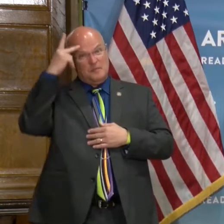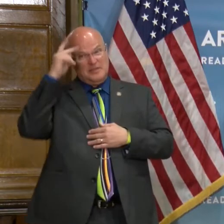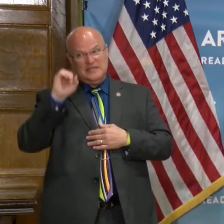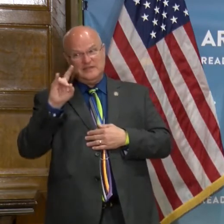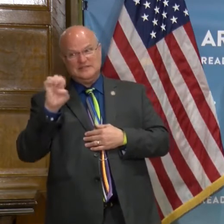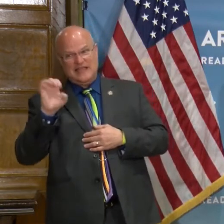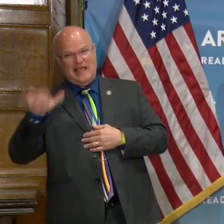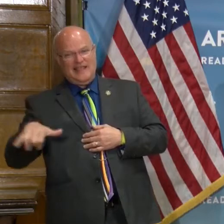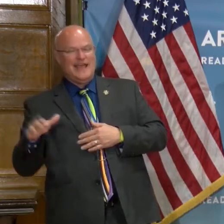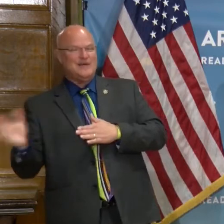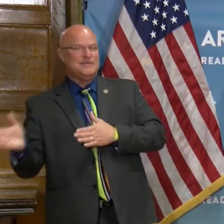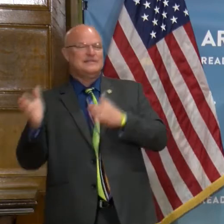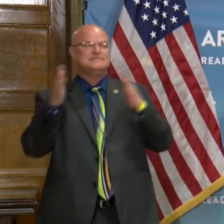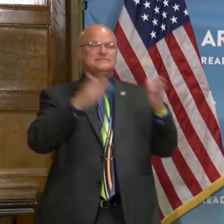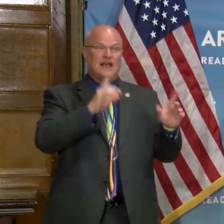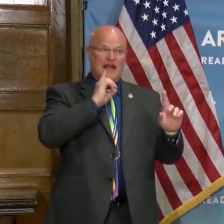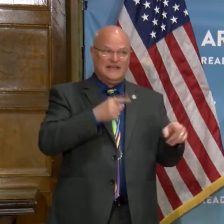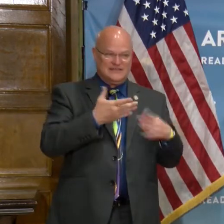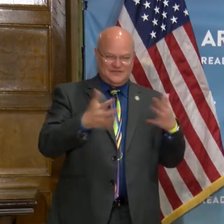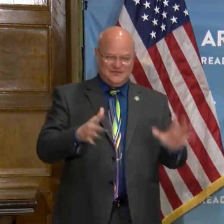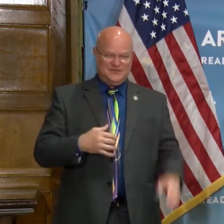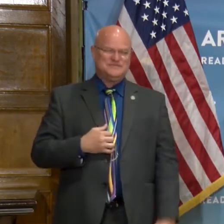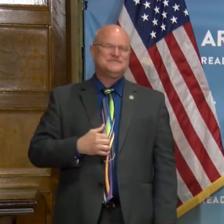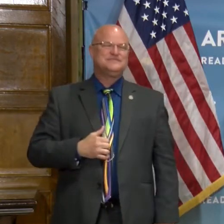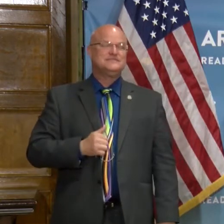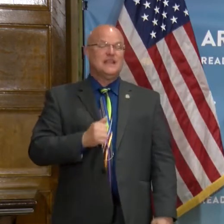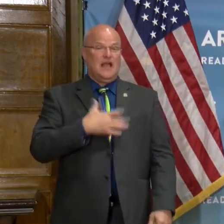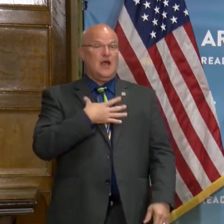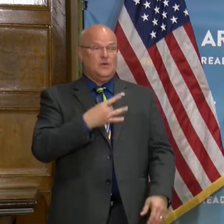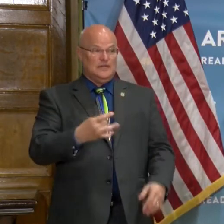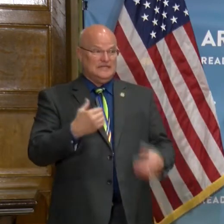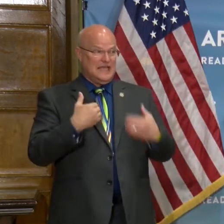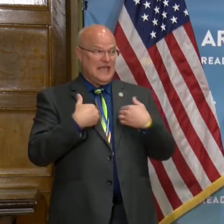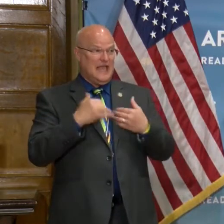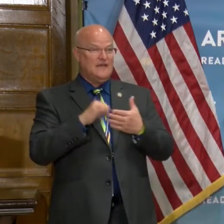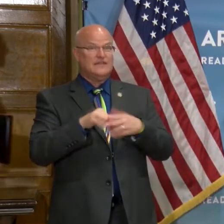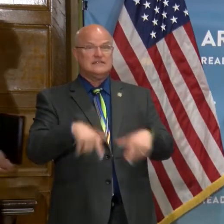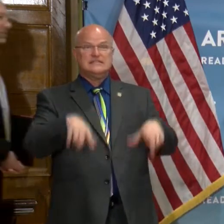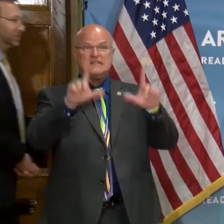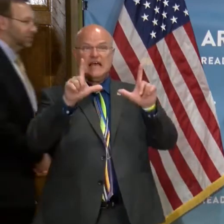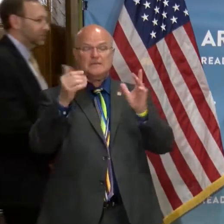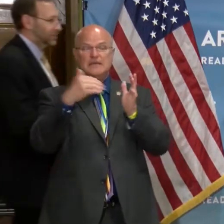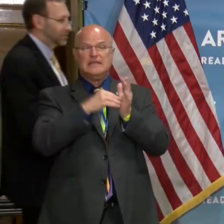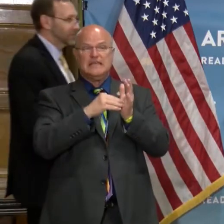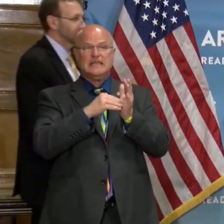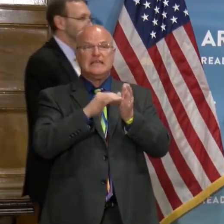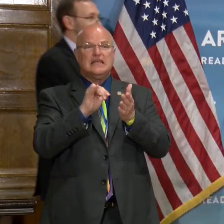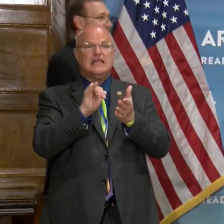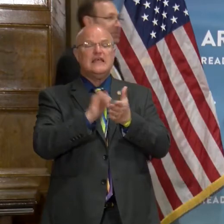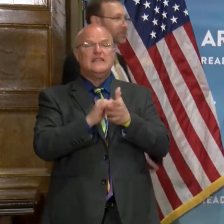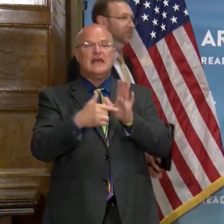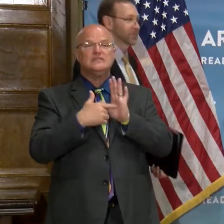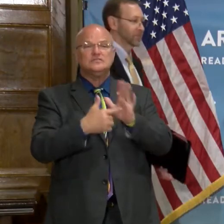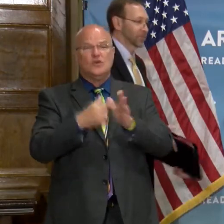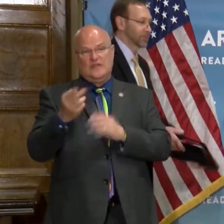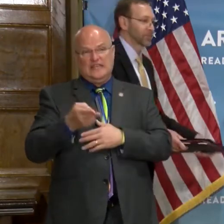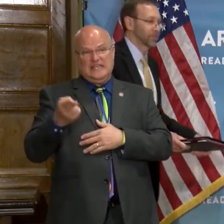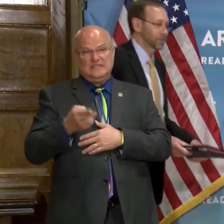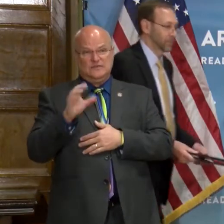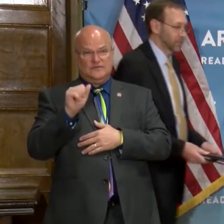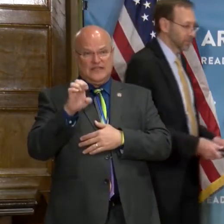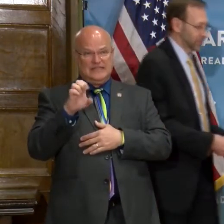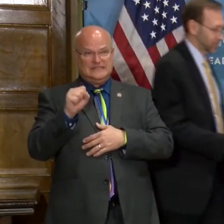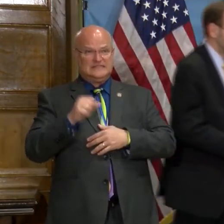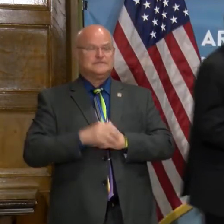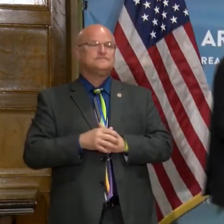side of that equation, but I will answer it after you do. And I would like to have the slide up that shows the history of